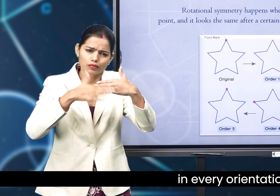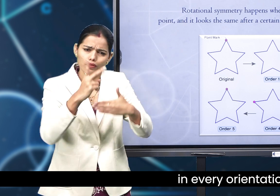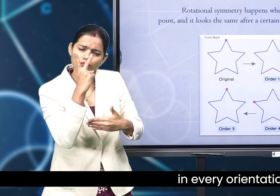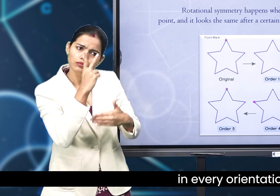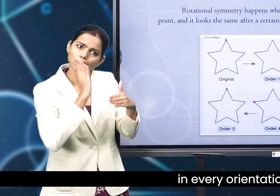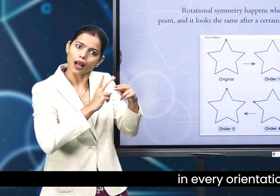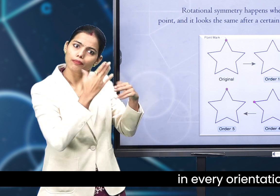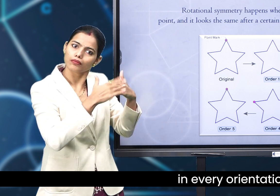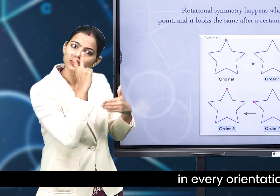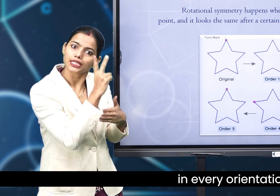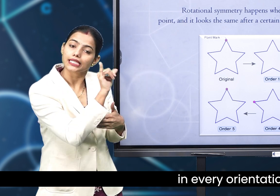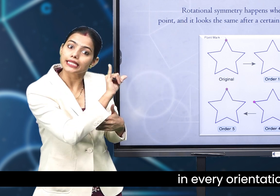orientation.